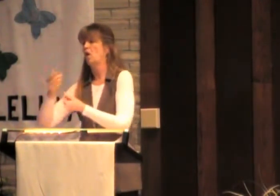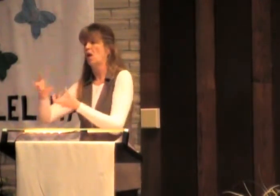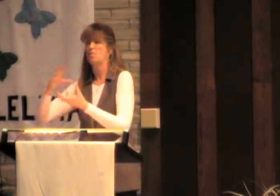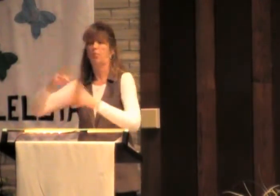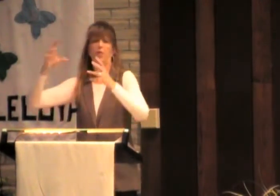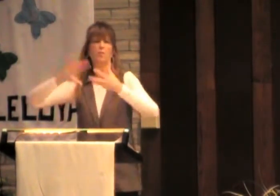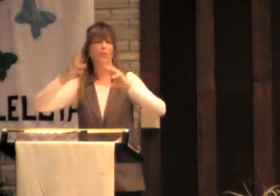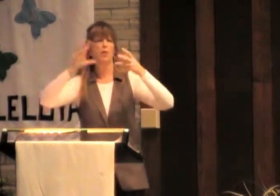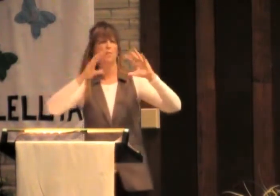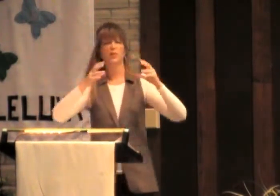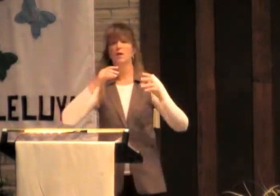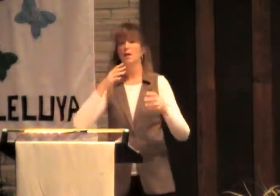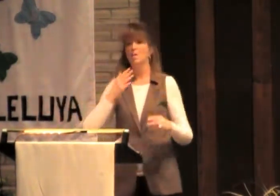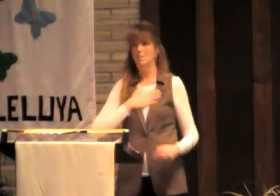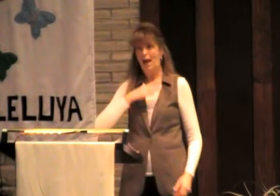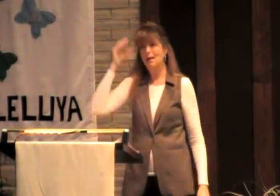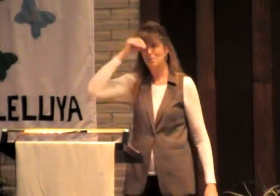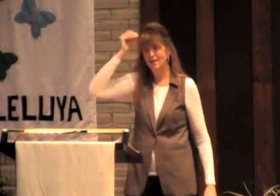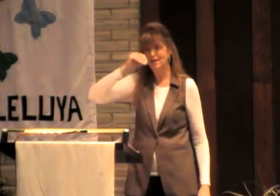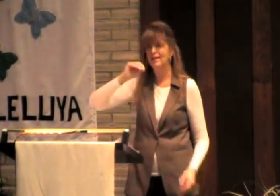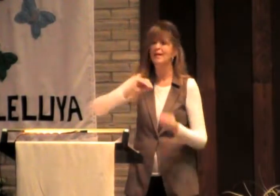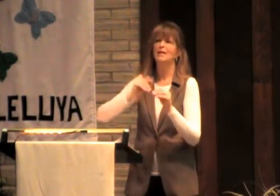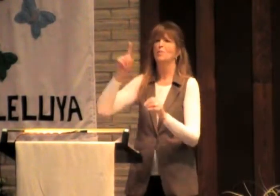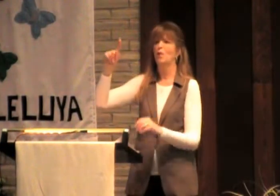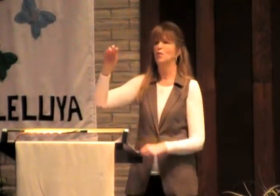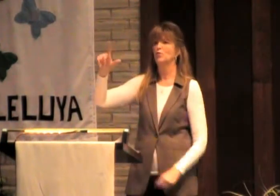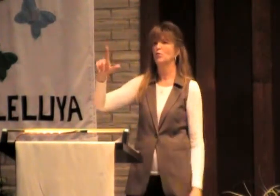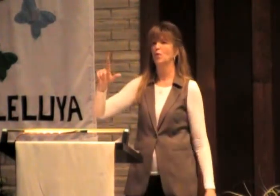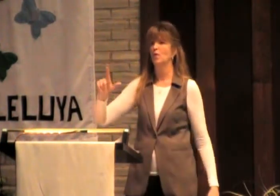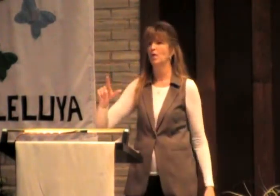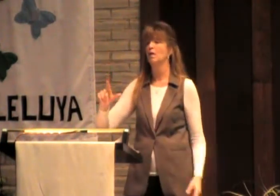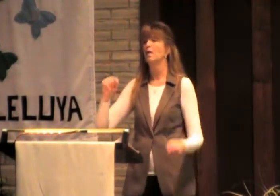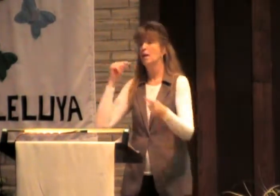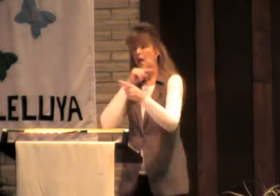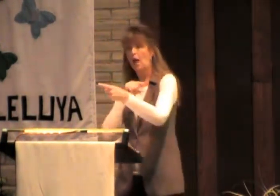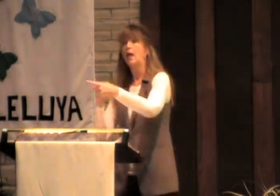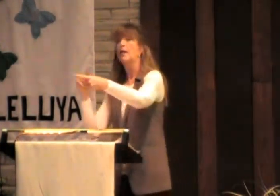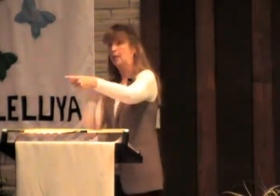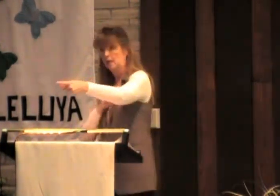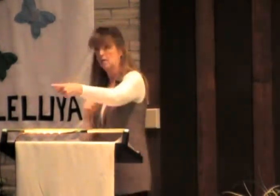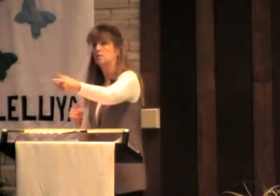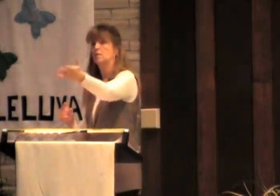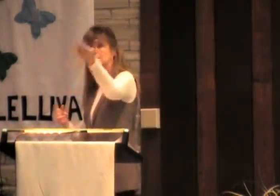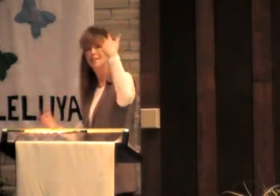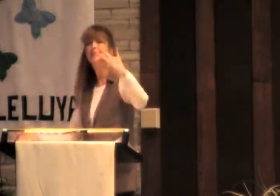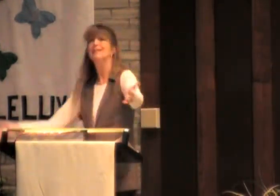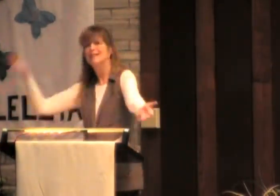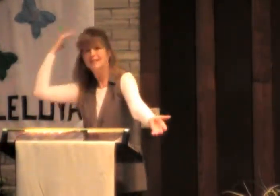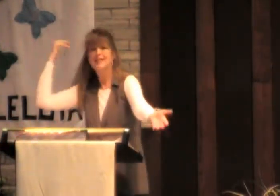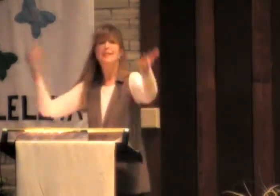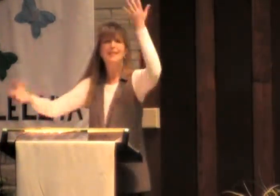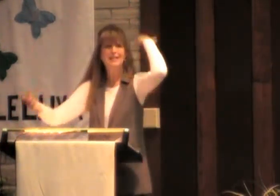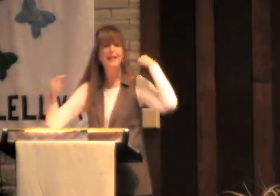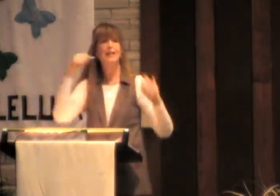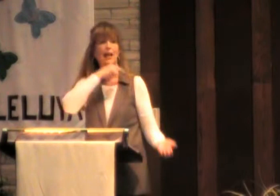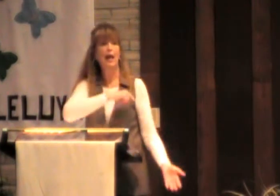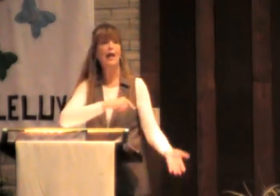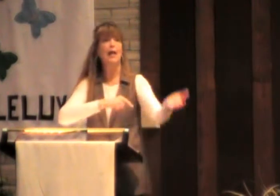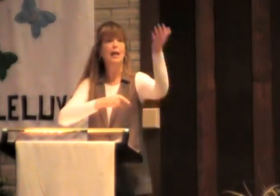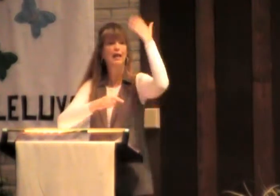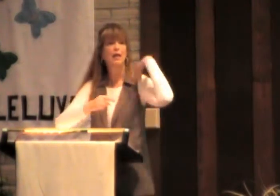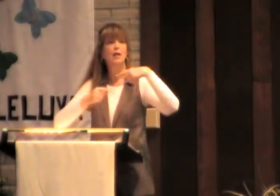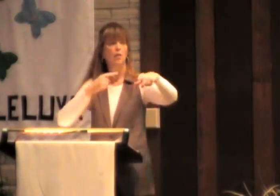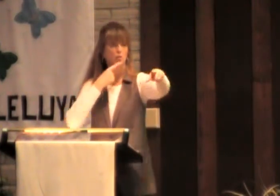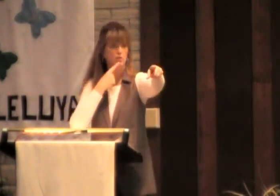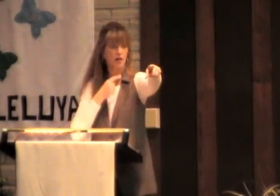mess? Or, different turmoil. My opinion, the number one tool is, come on, tell me.